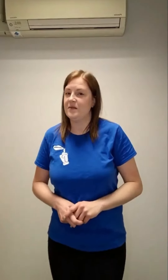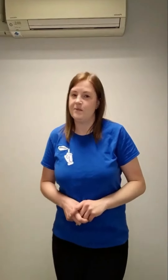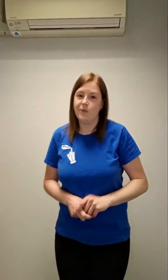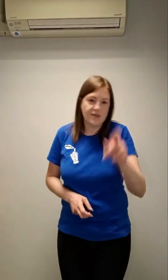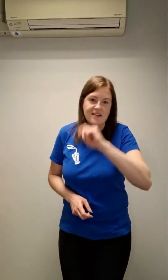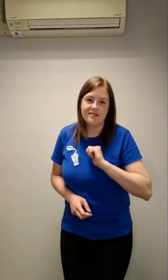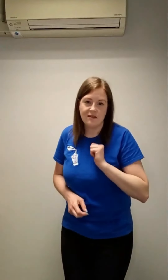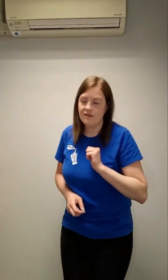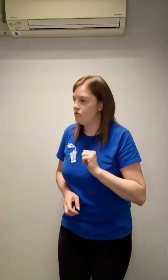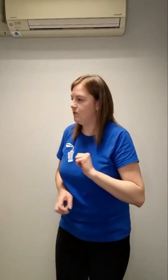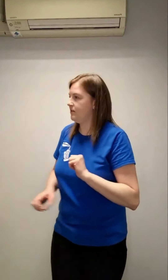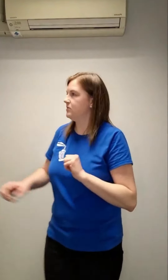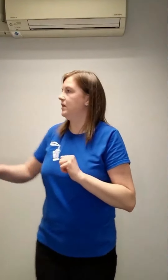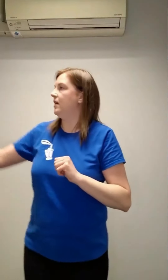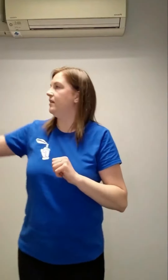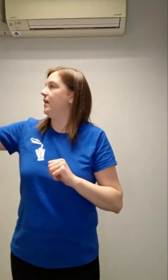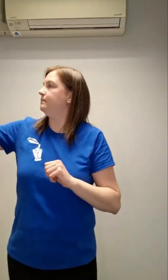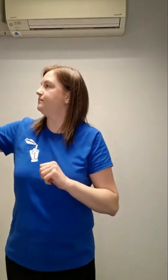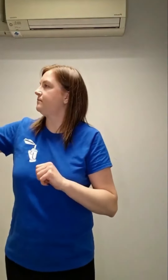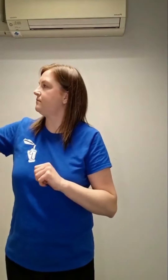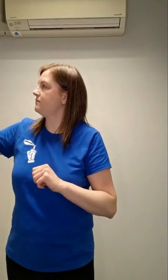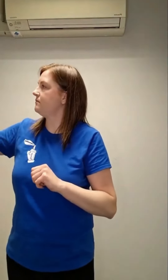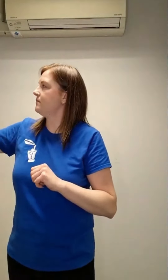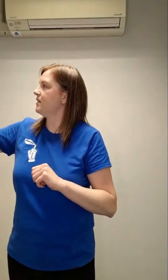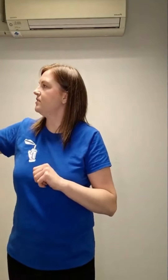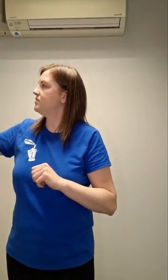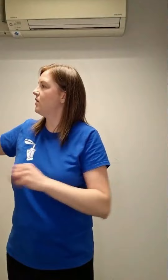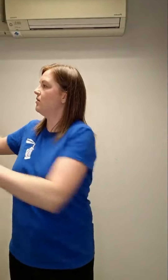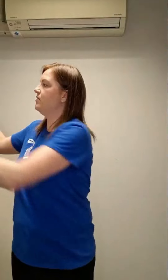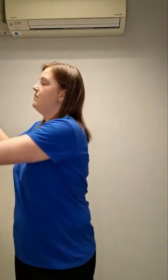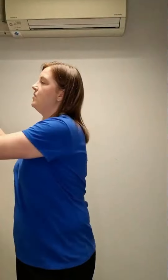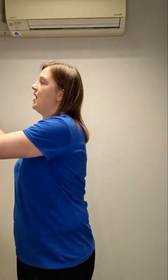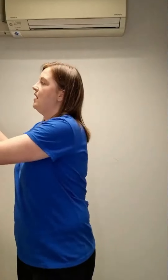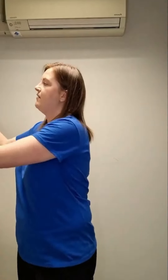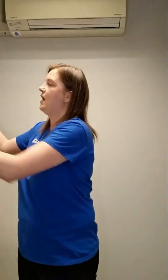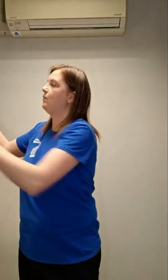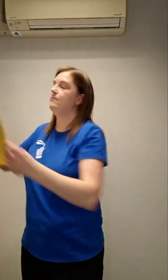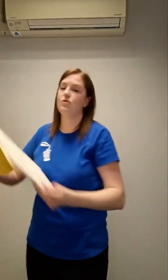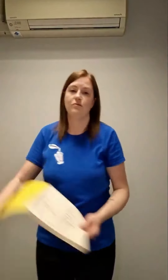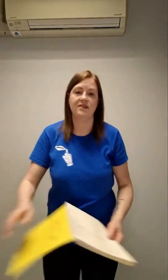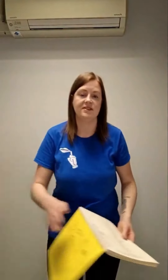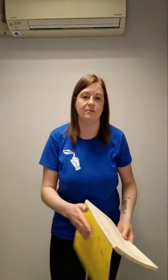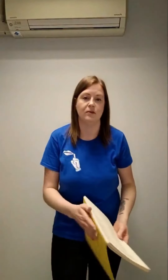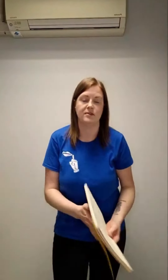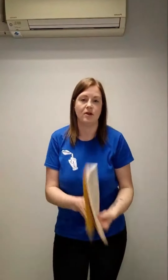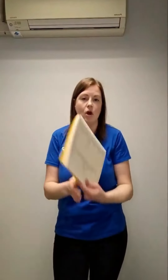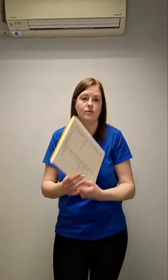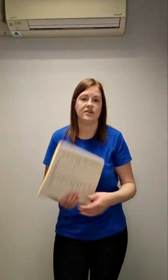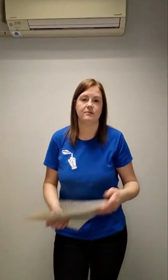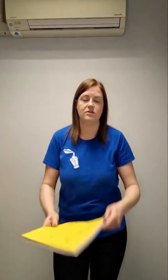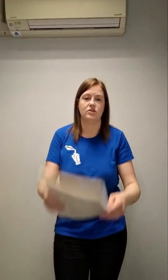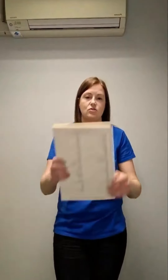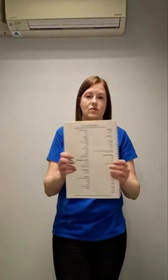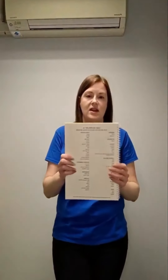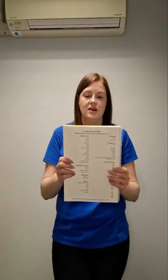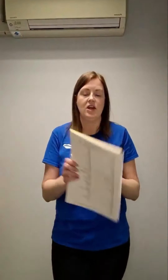More things to confuse you with because we like that. So then we have our movement symbols. I'm going to hold this up to the screen